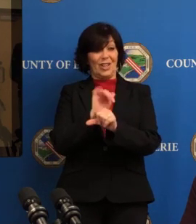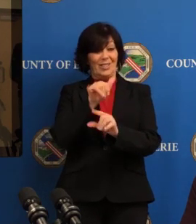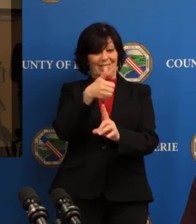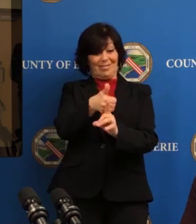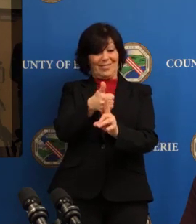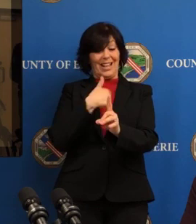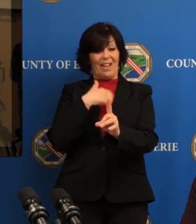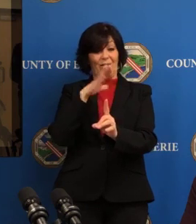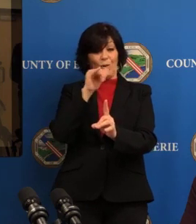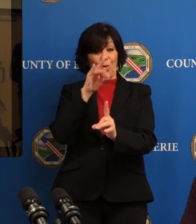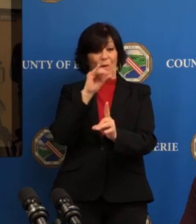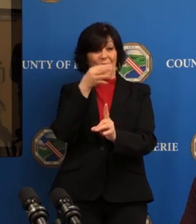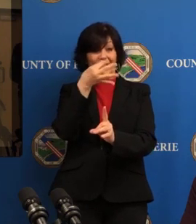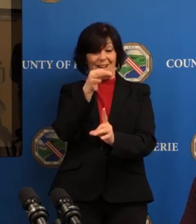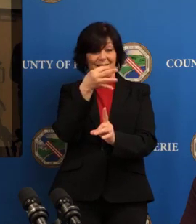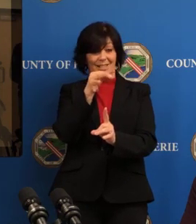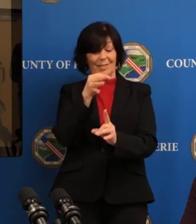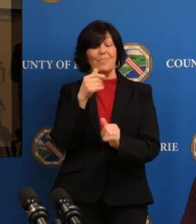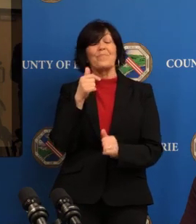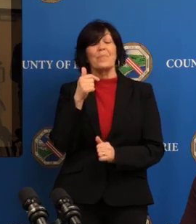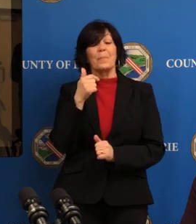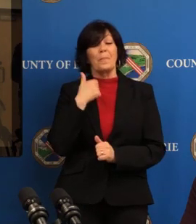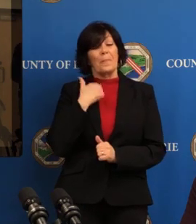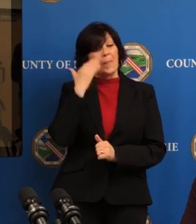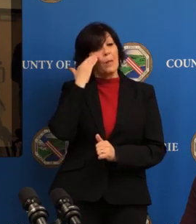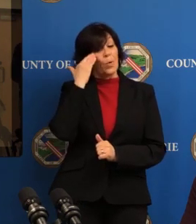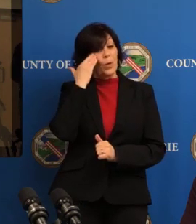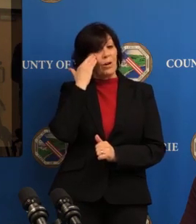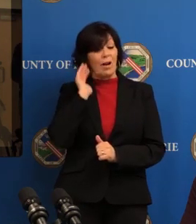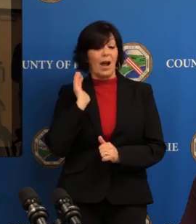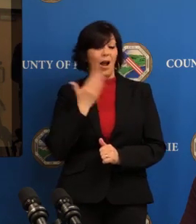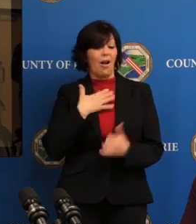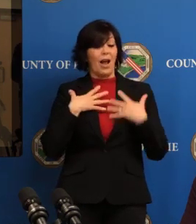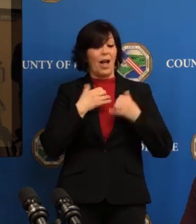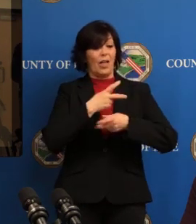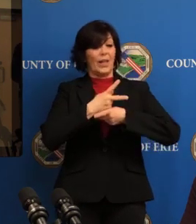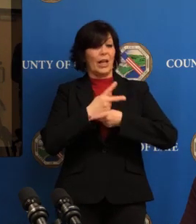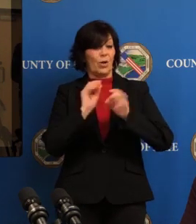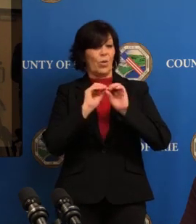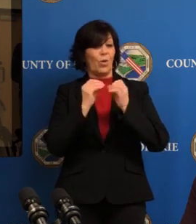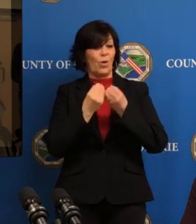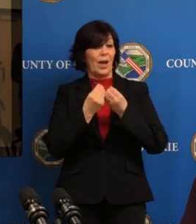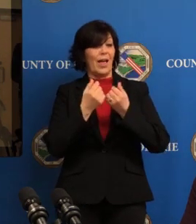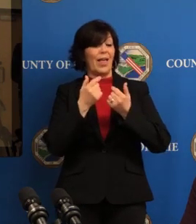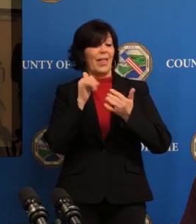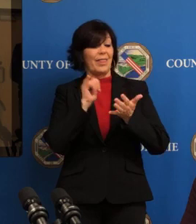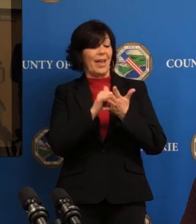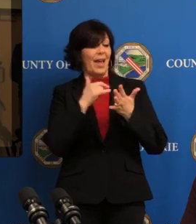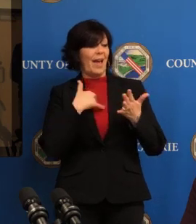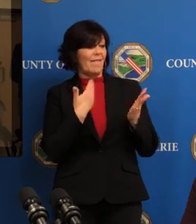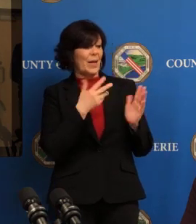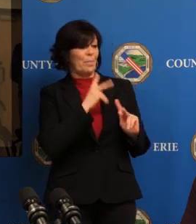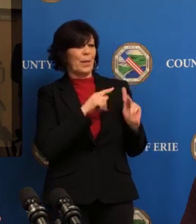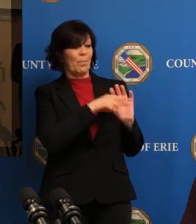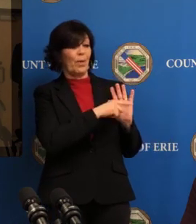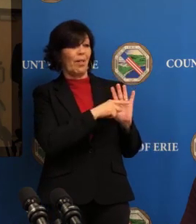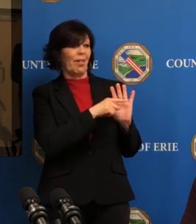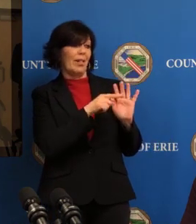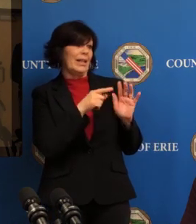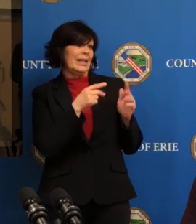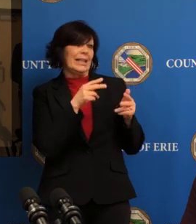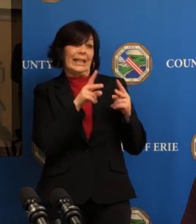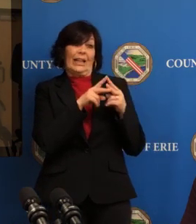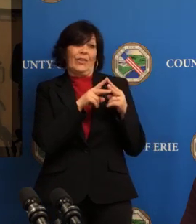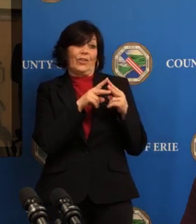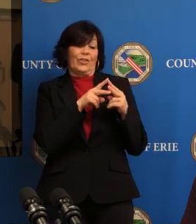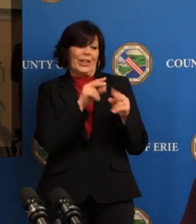that information out. I am aware, as has been announced, there are healthcare organizations that have individuals that either in them as a patient or actually